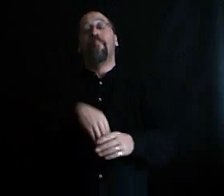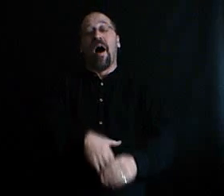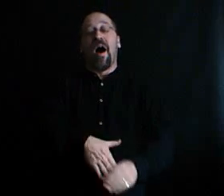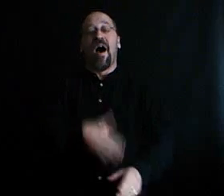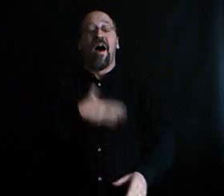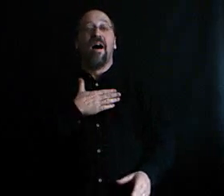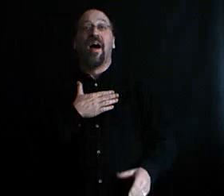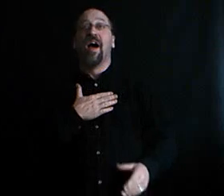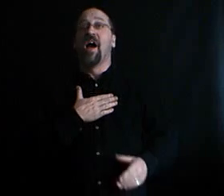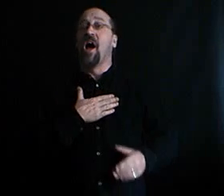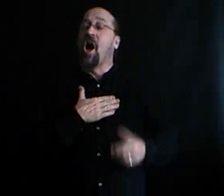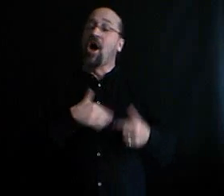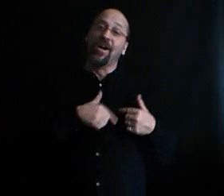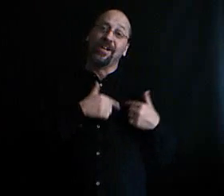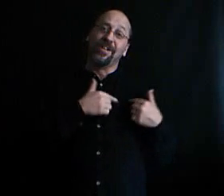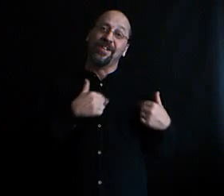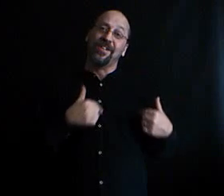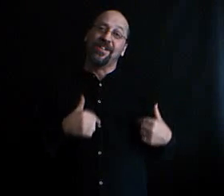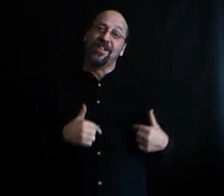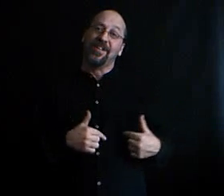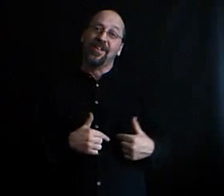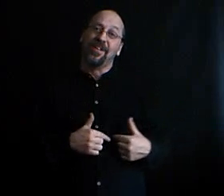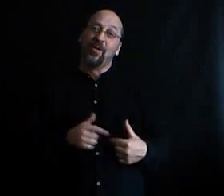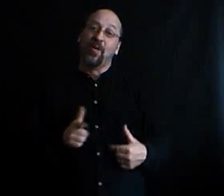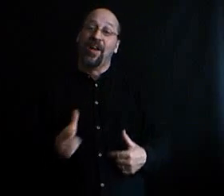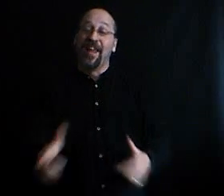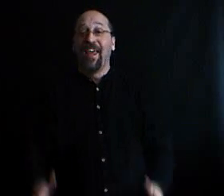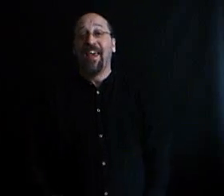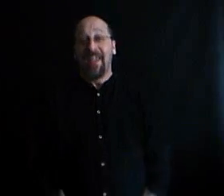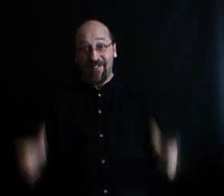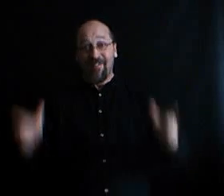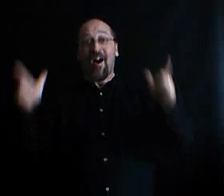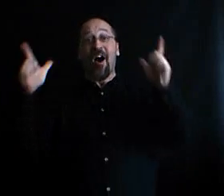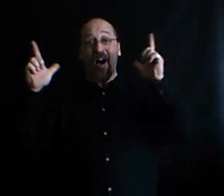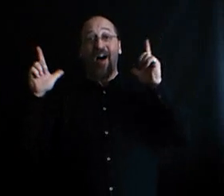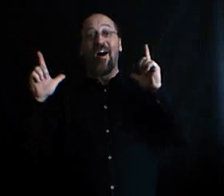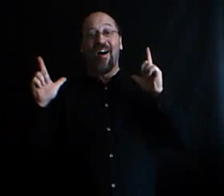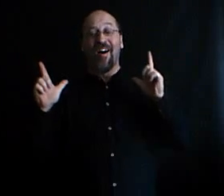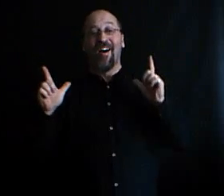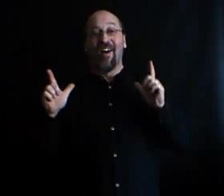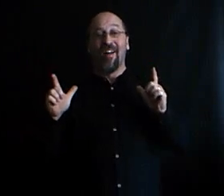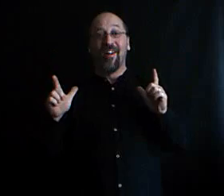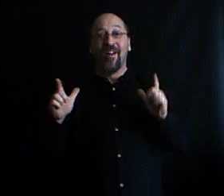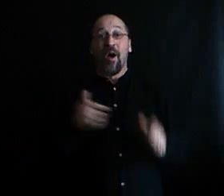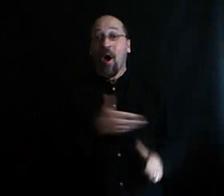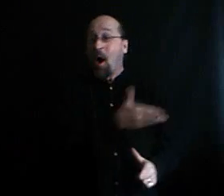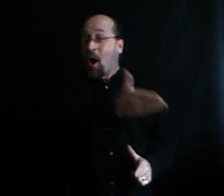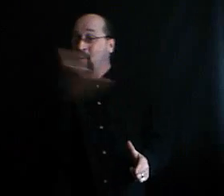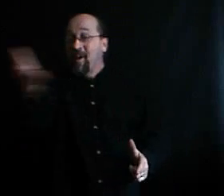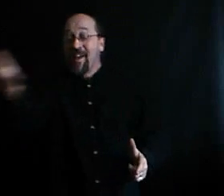my heart, you live long, always